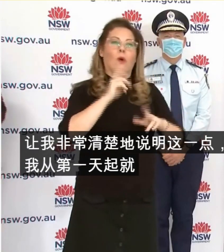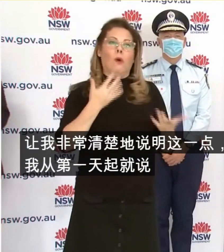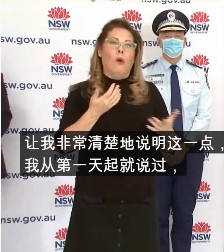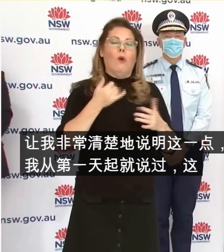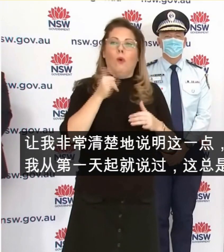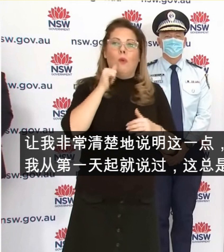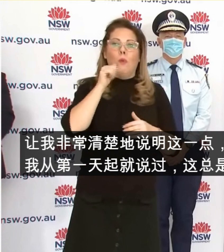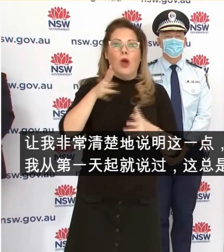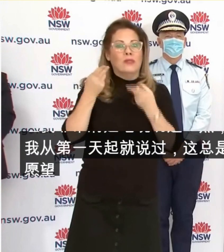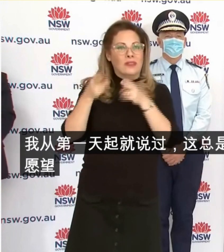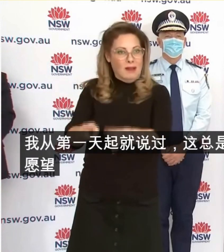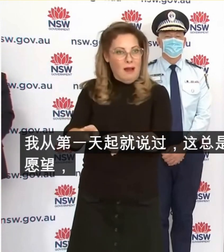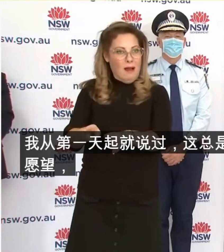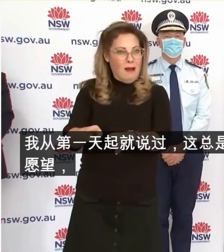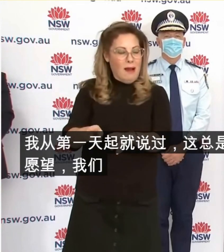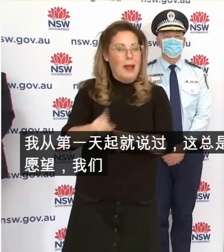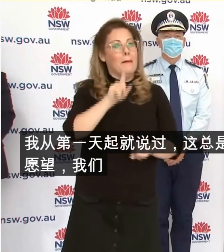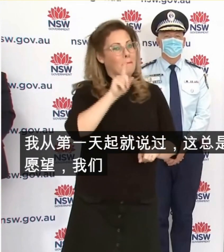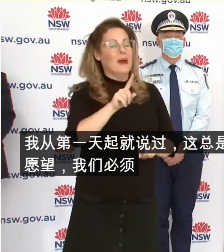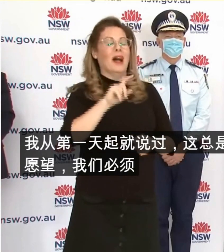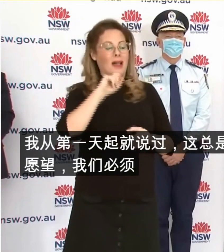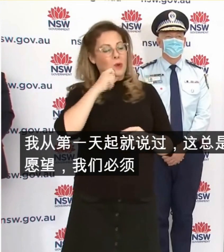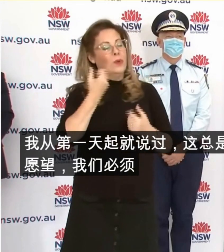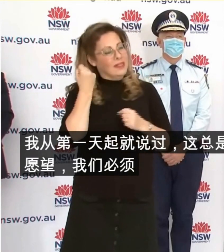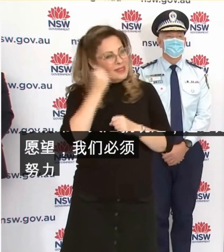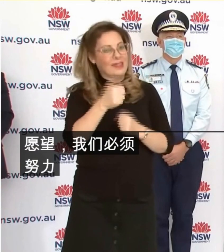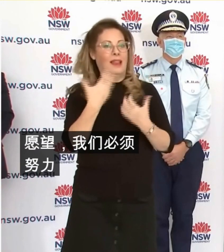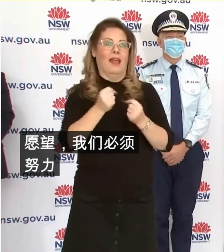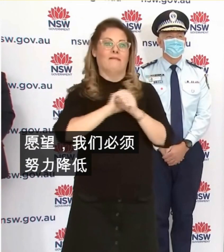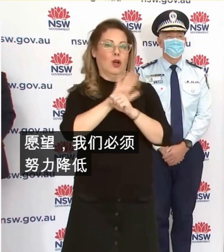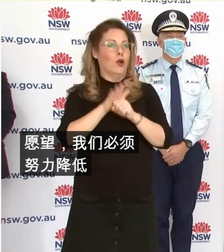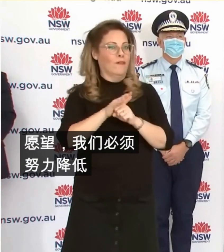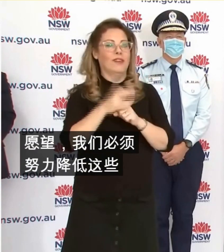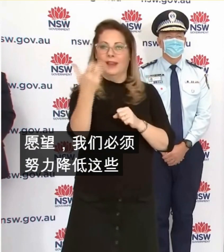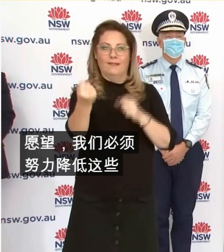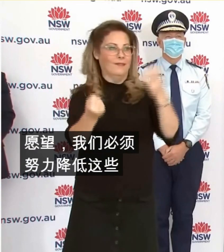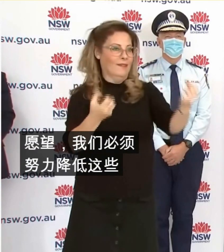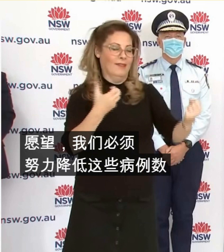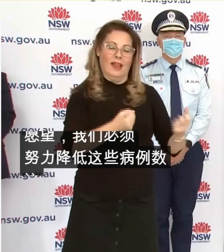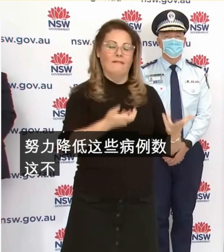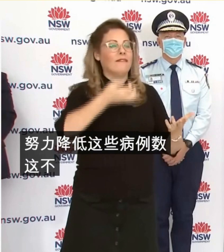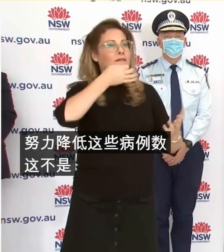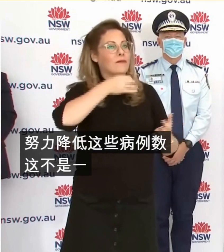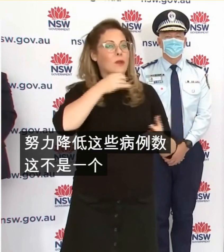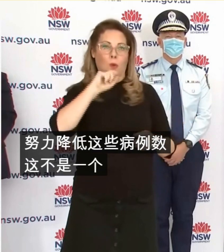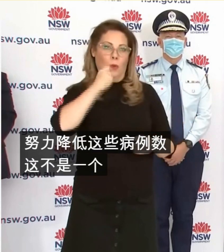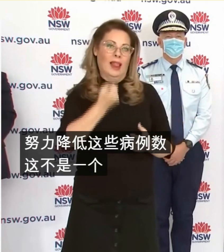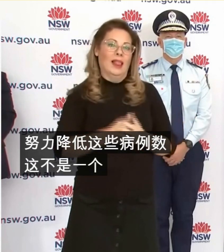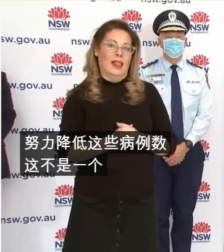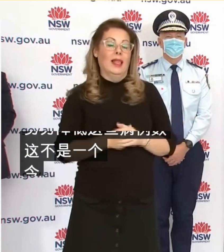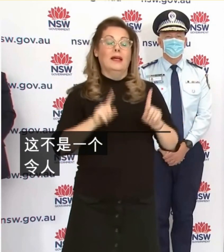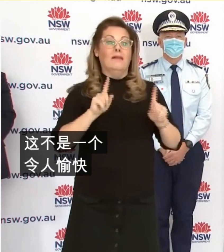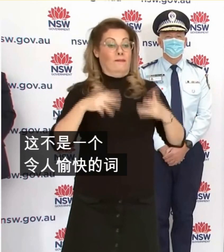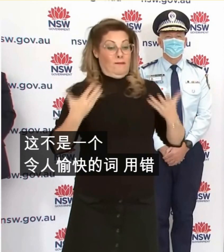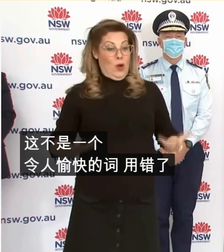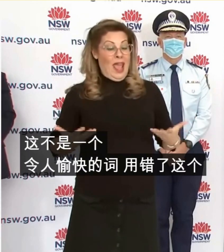which I've said from day one. It's always our aspiration, and we have to work hard to get these case numbers down. It is not